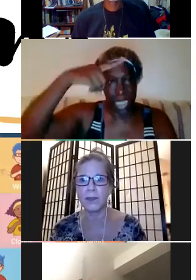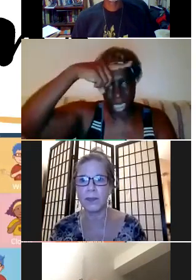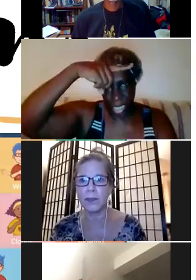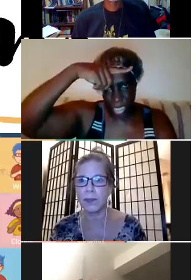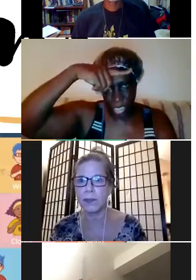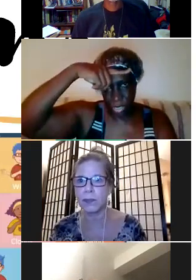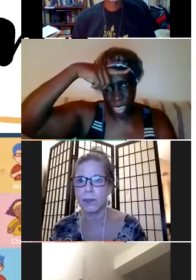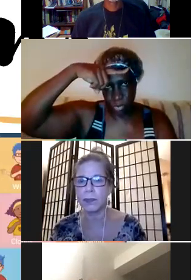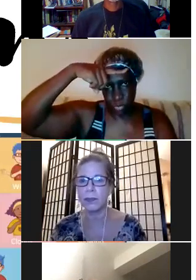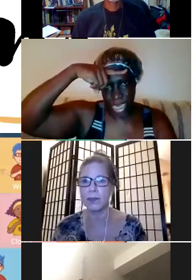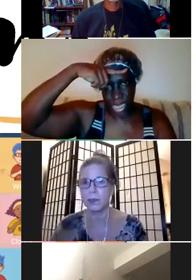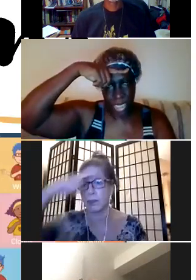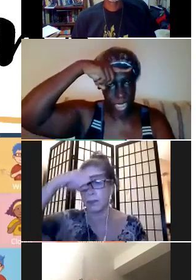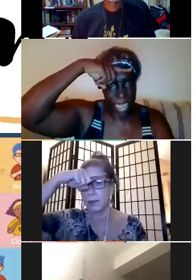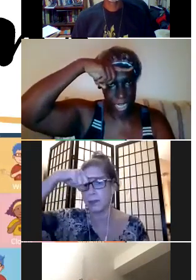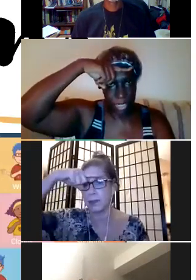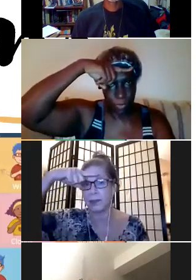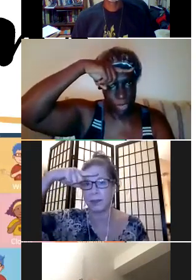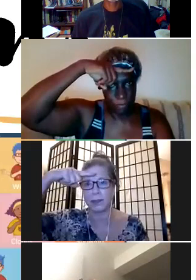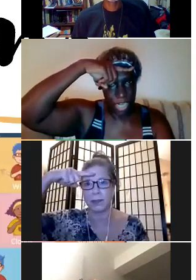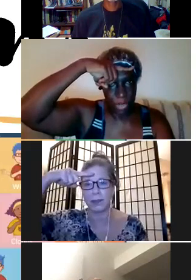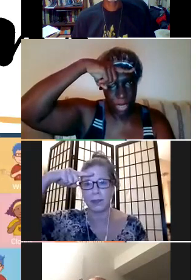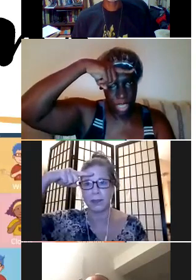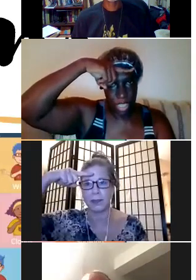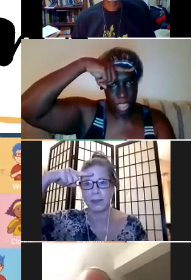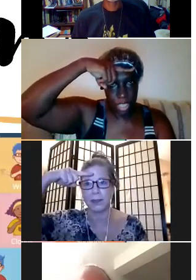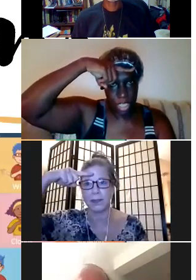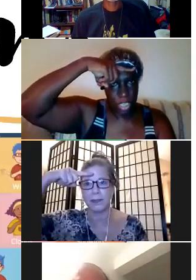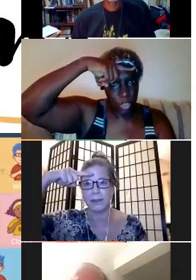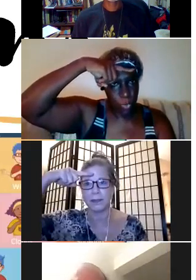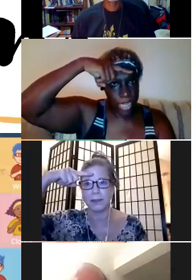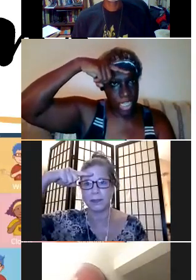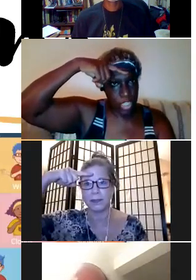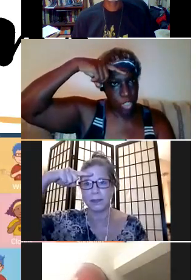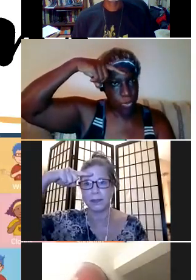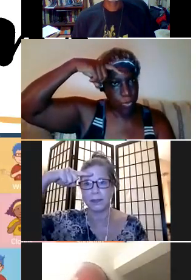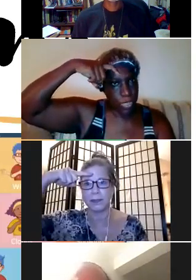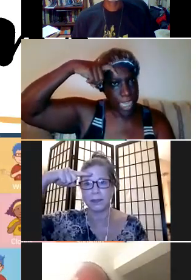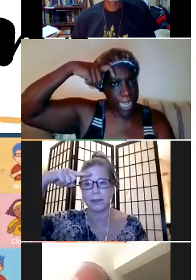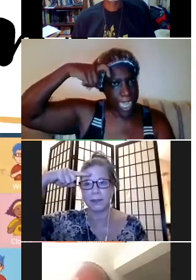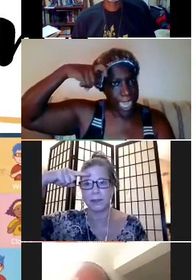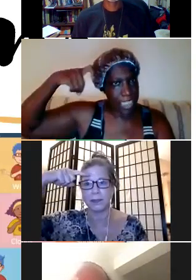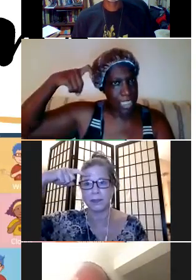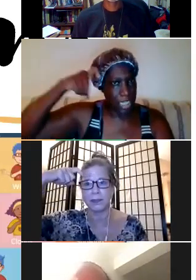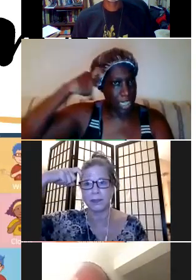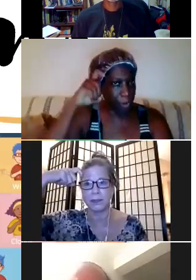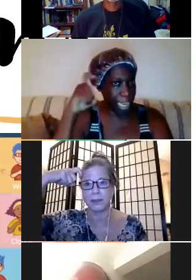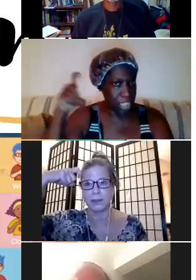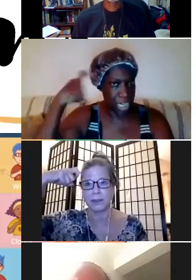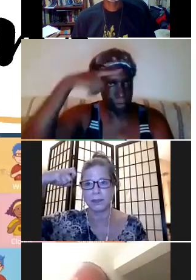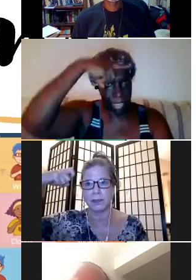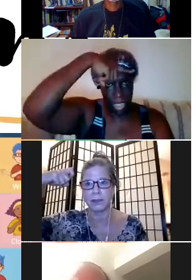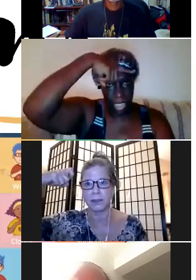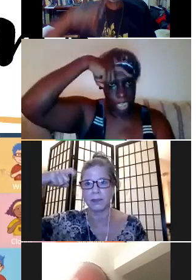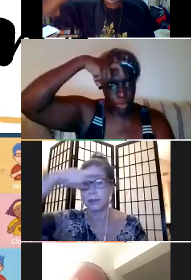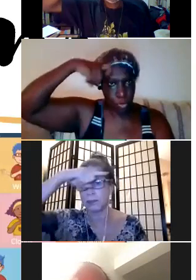would be your one hand, your one finger going into an X, the letter X